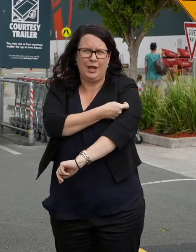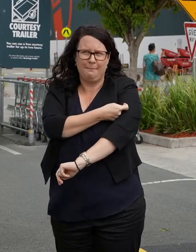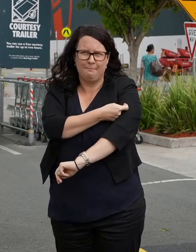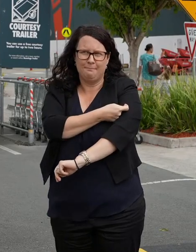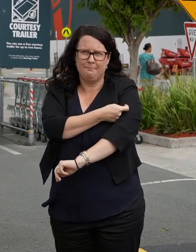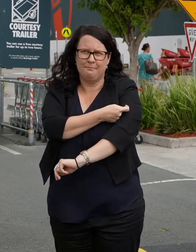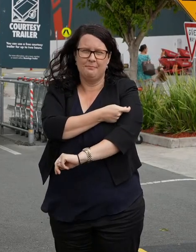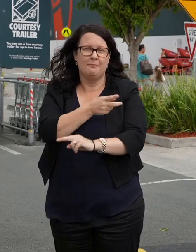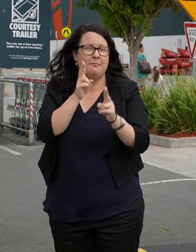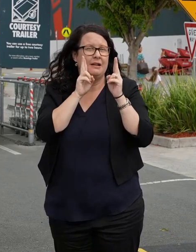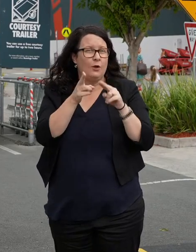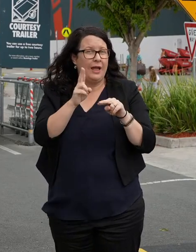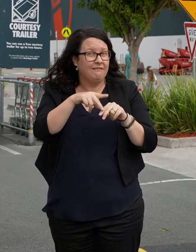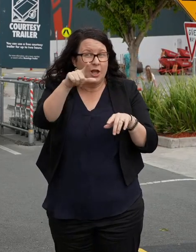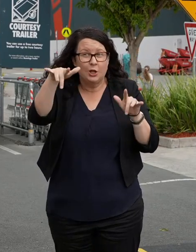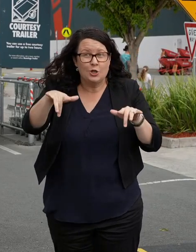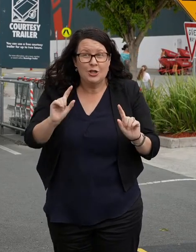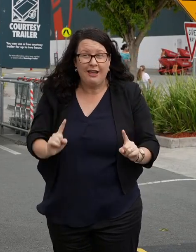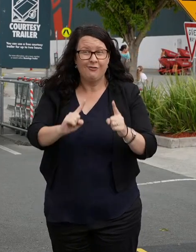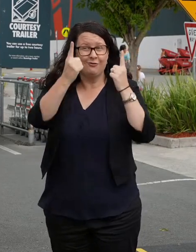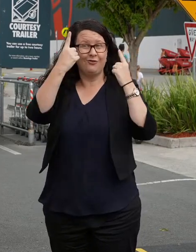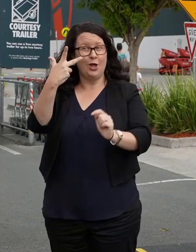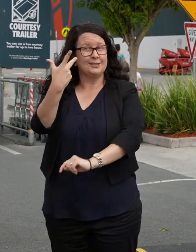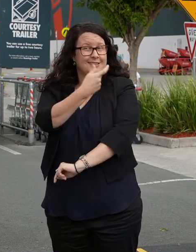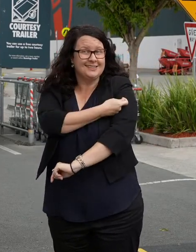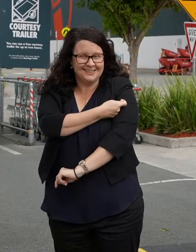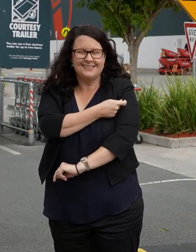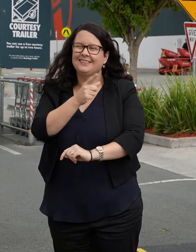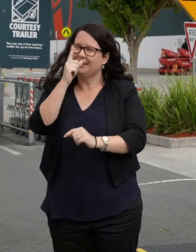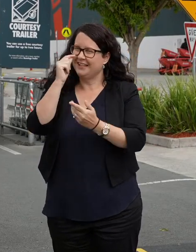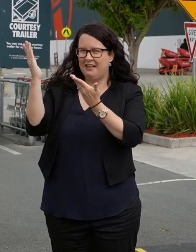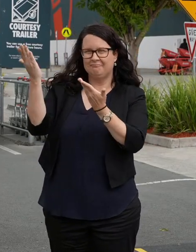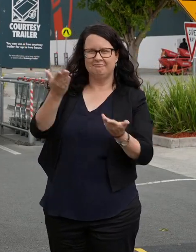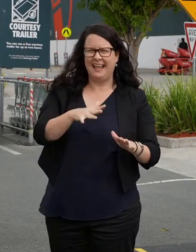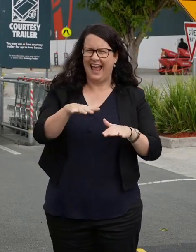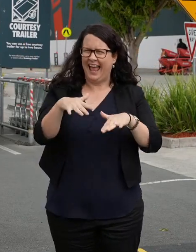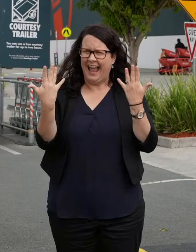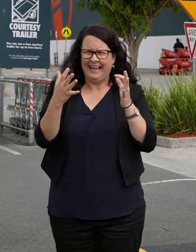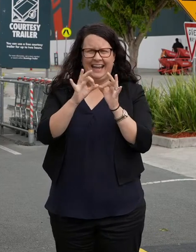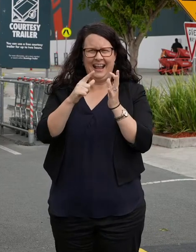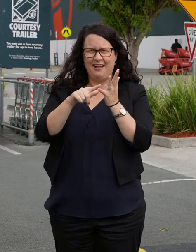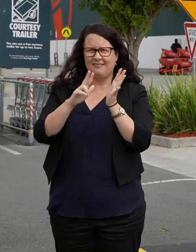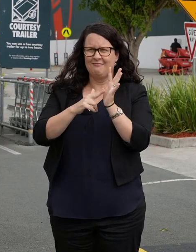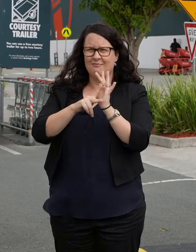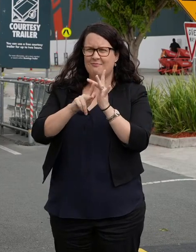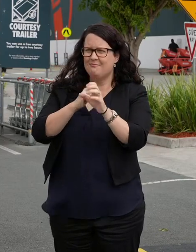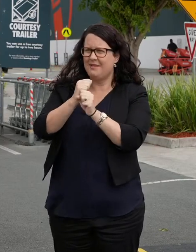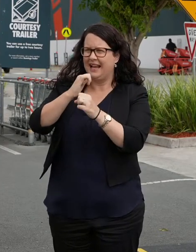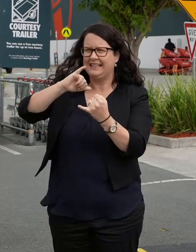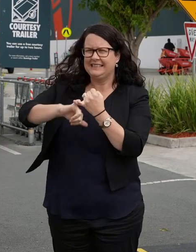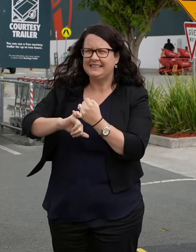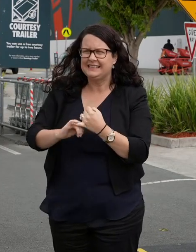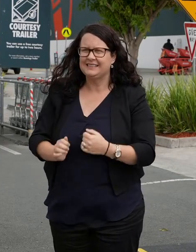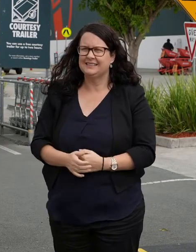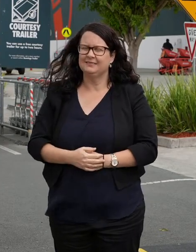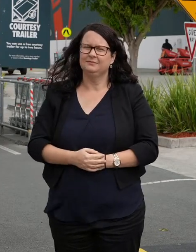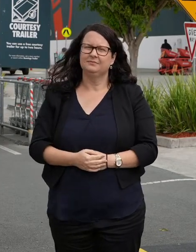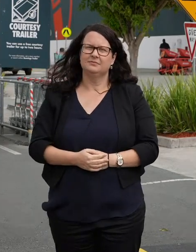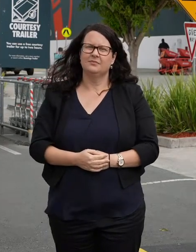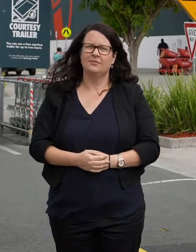of course, if you haven't had your first jab either, you are welcome to turn up at any one of our Bunnings sites, one of